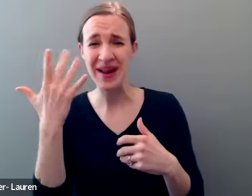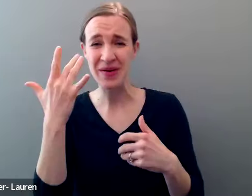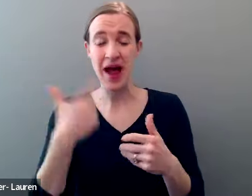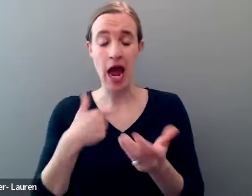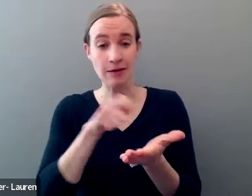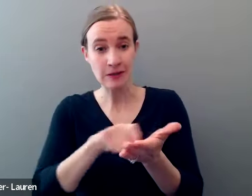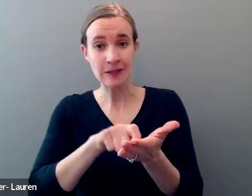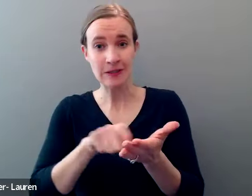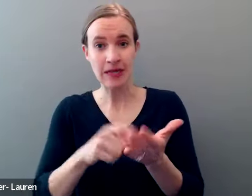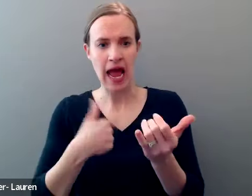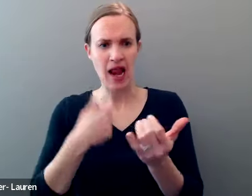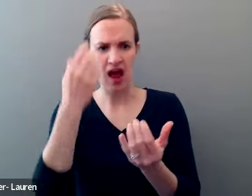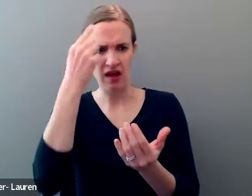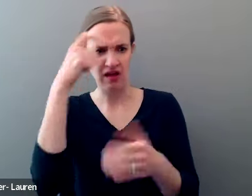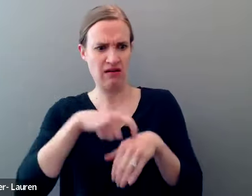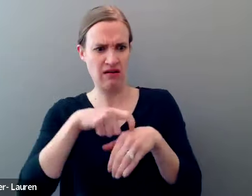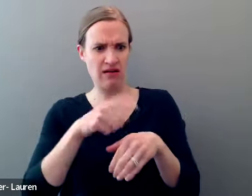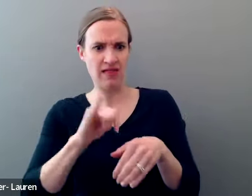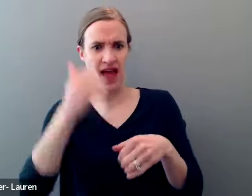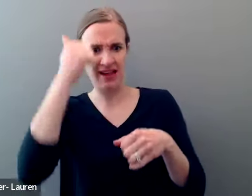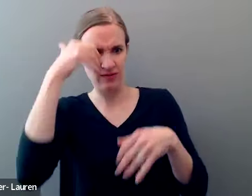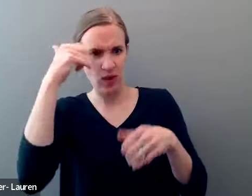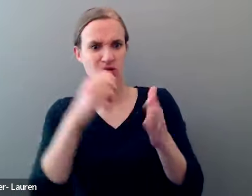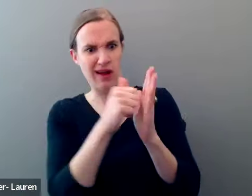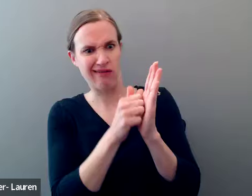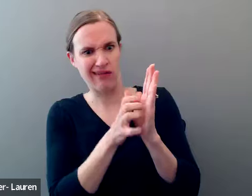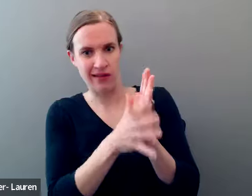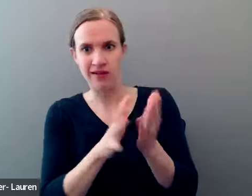sweaty. Okay, yeah, that happens.